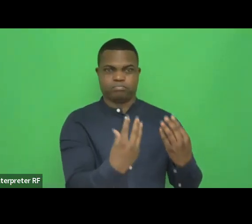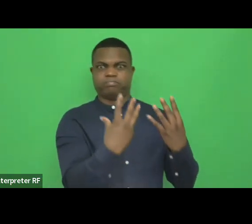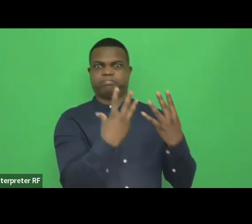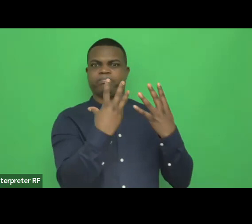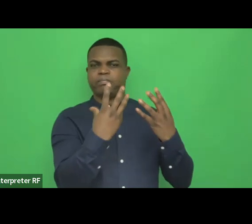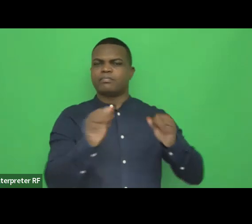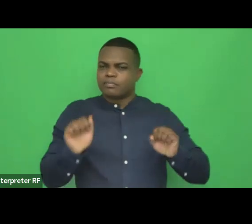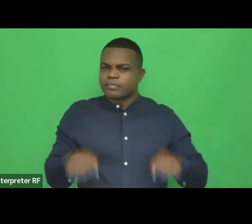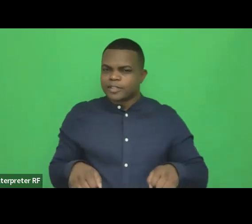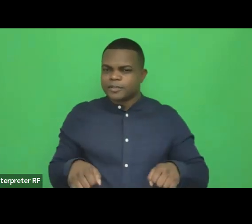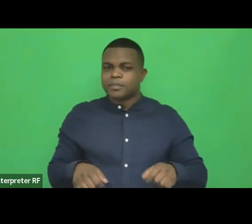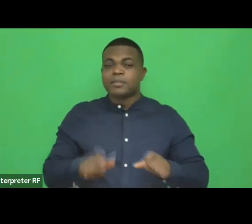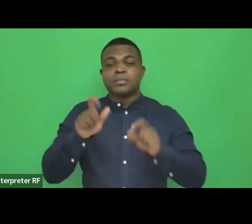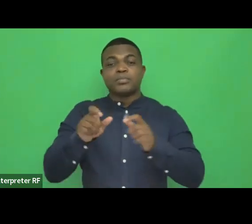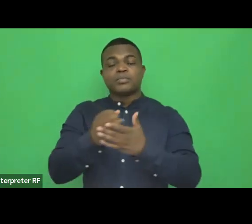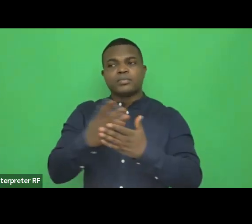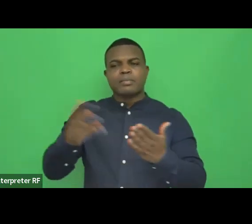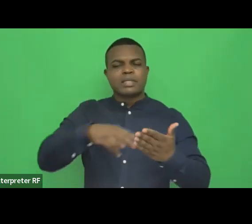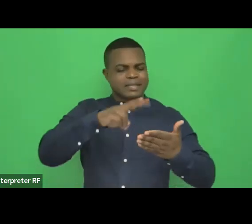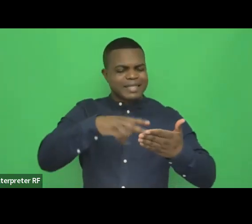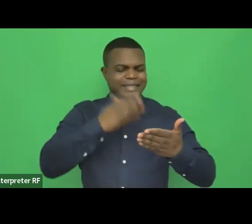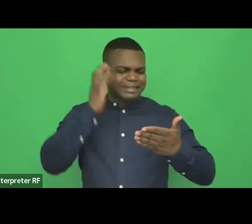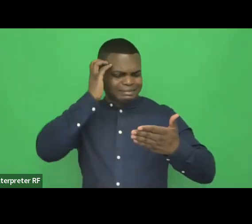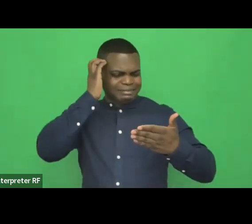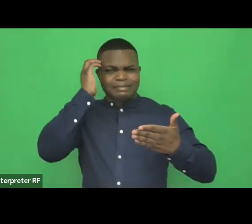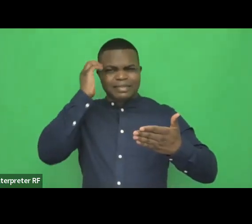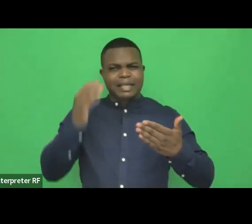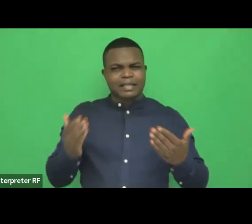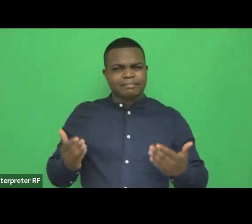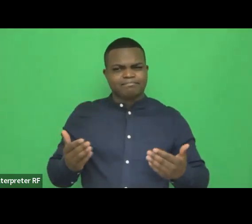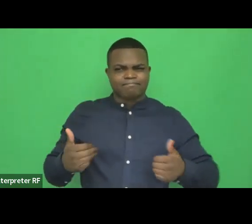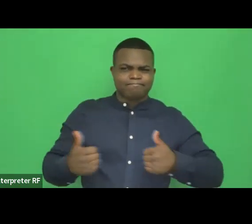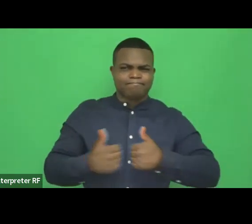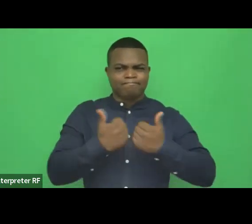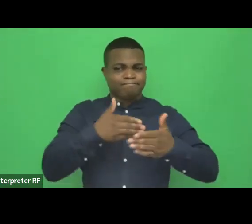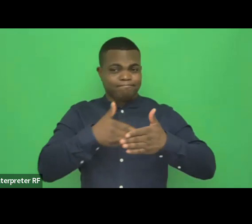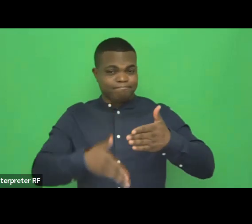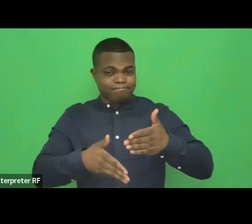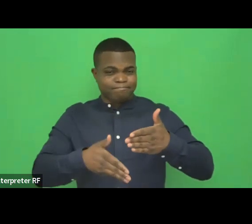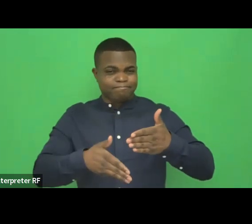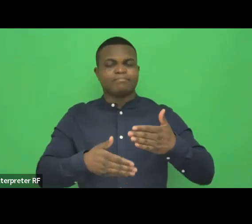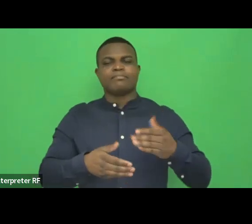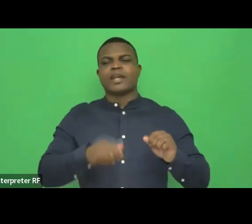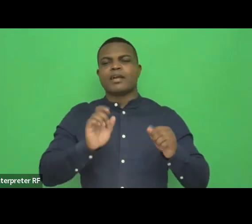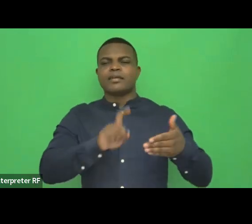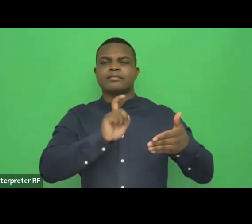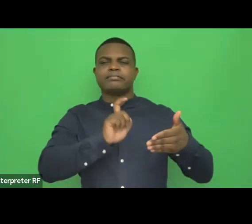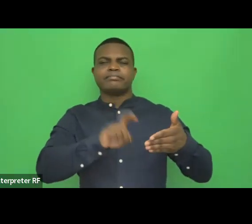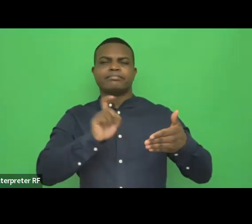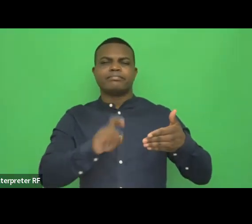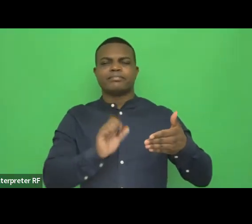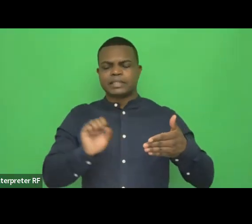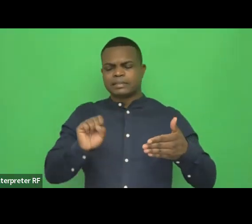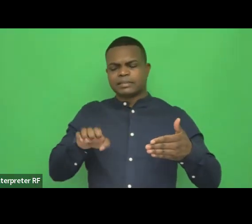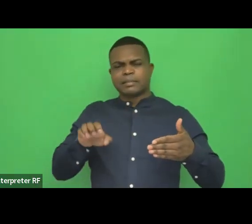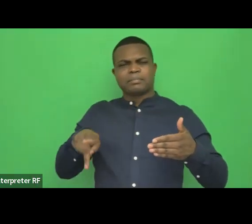are easier to see or maximize their ability to process and understand text. Accessible reading experiences